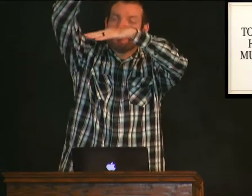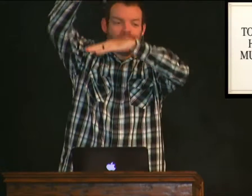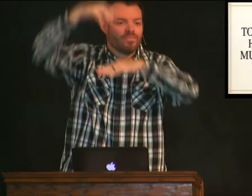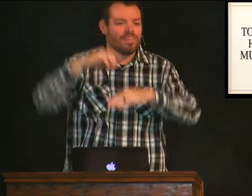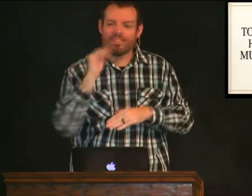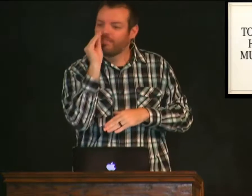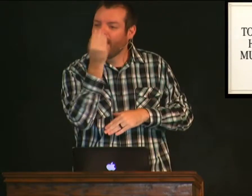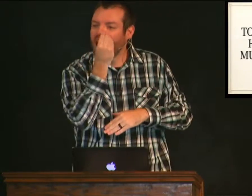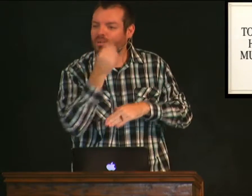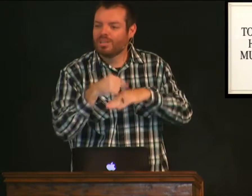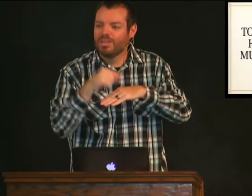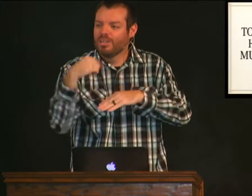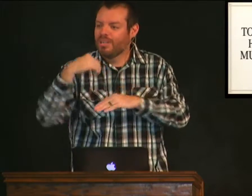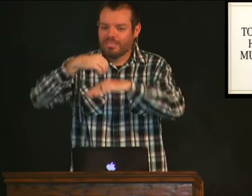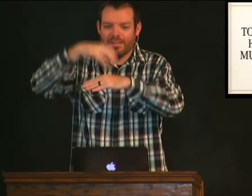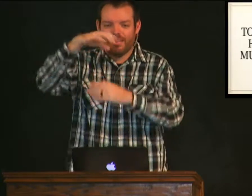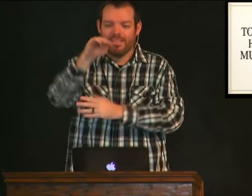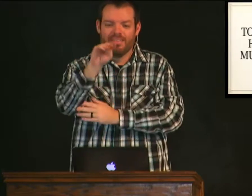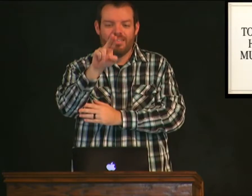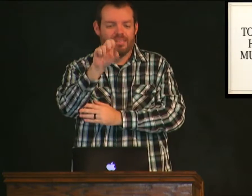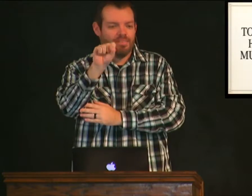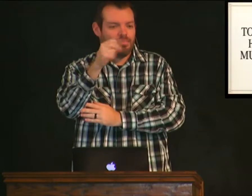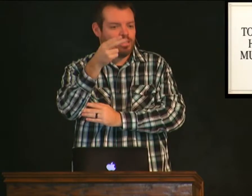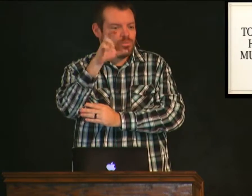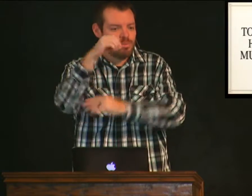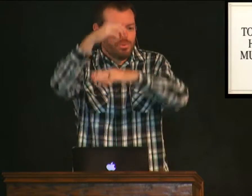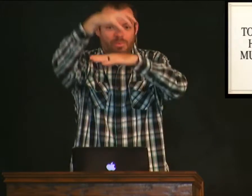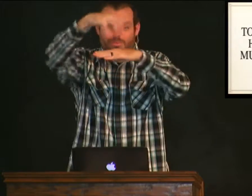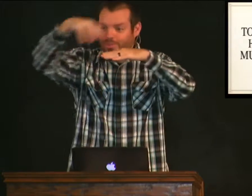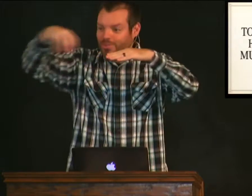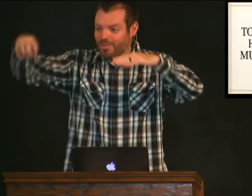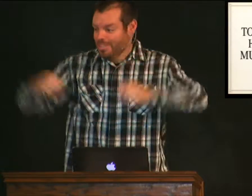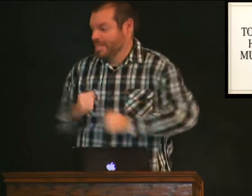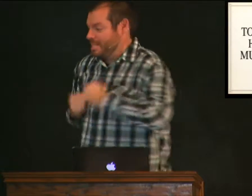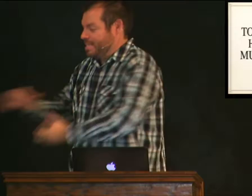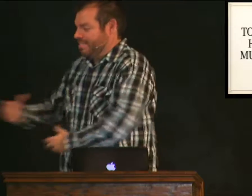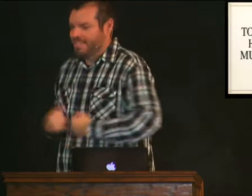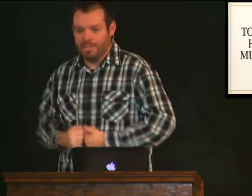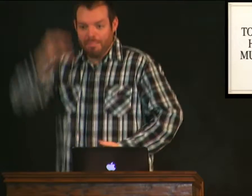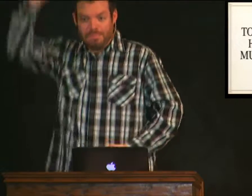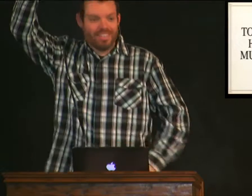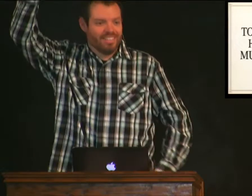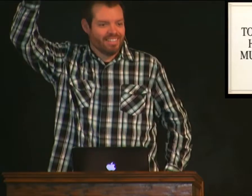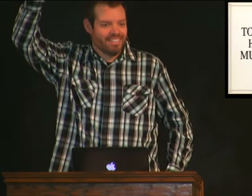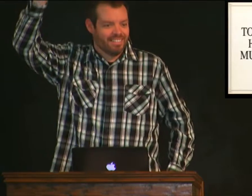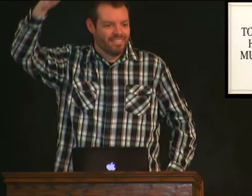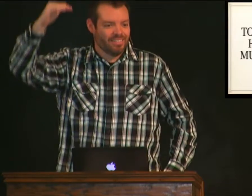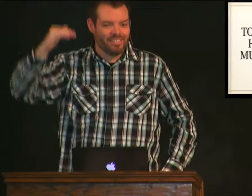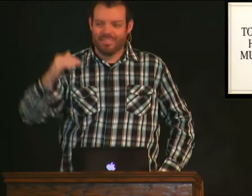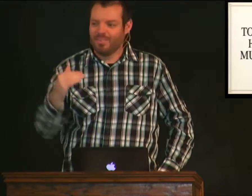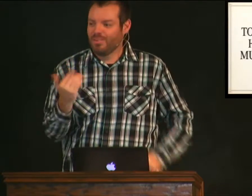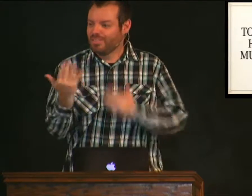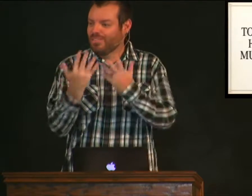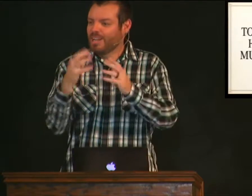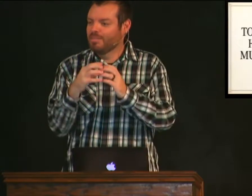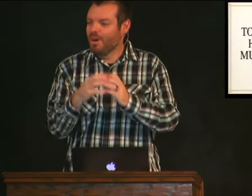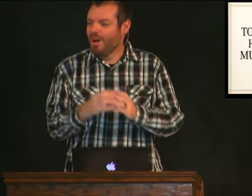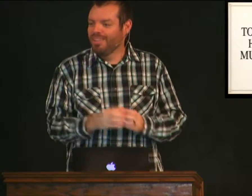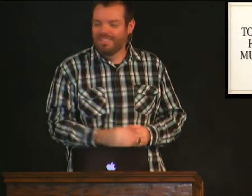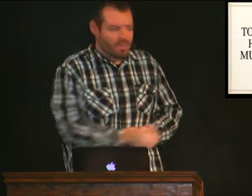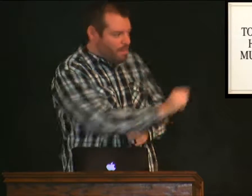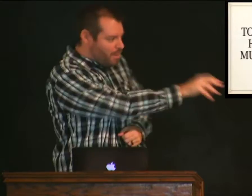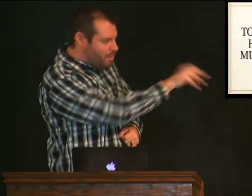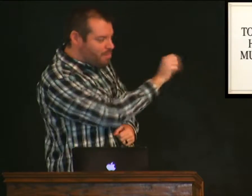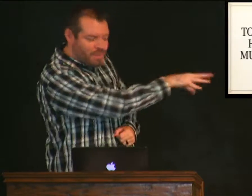like, we have the flower, we have the mushroom. You get bigger with a